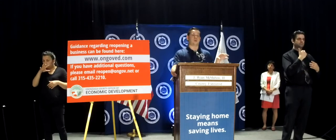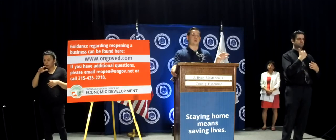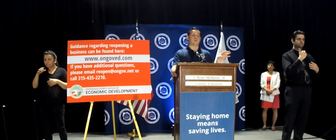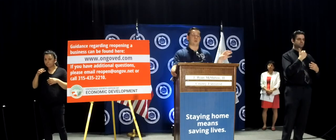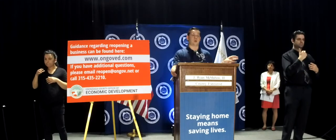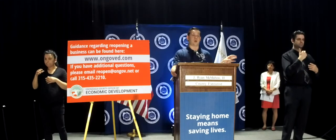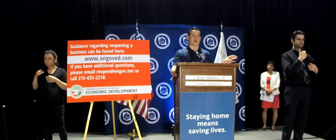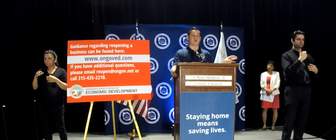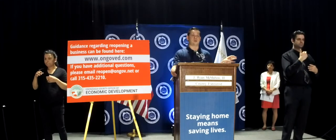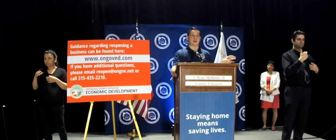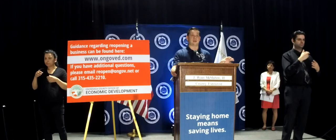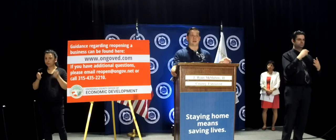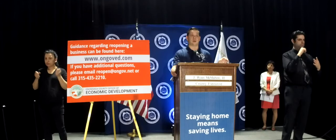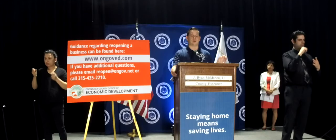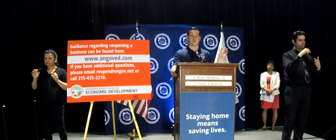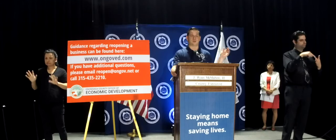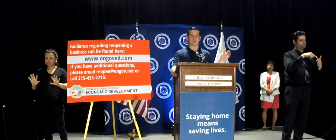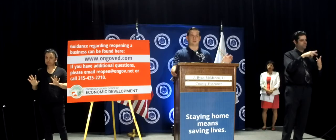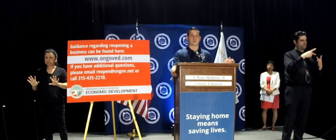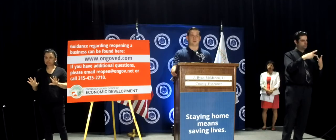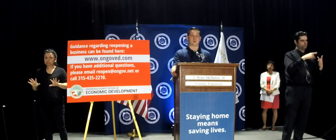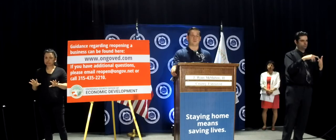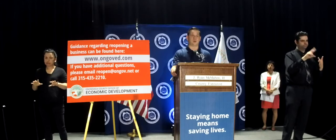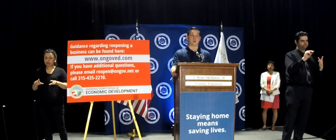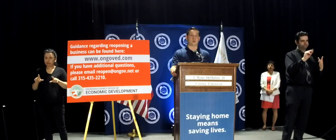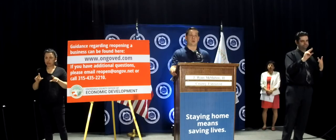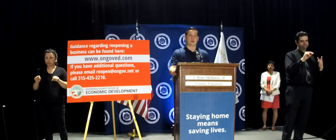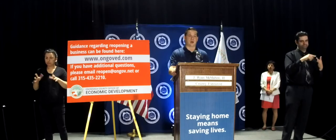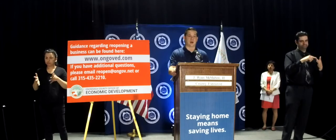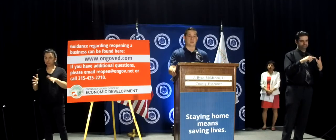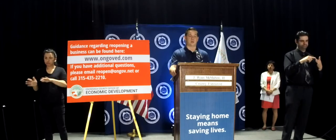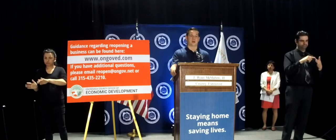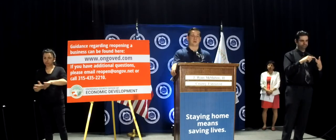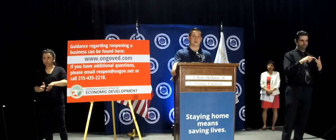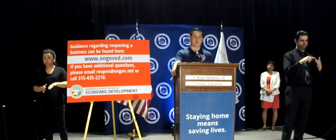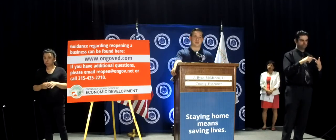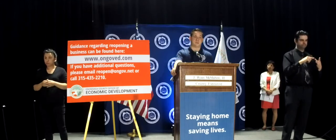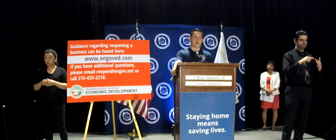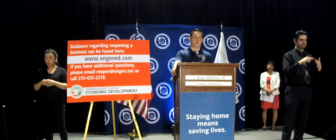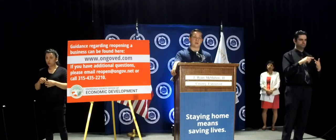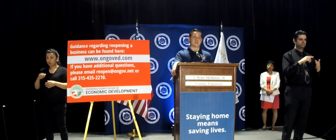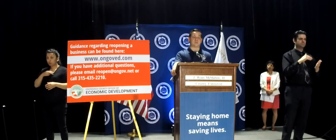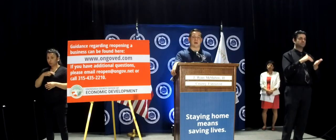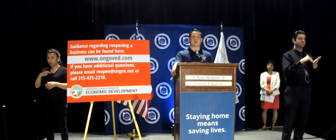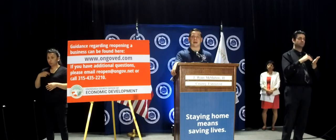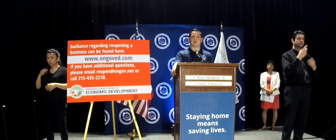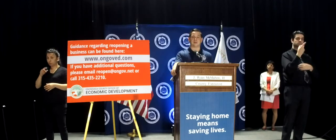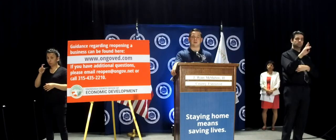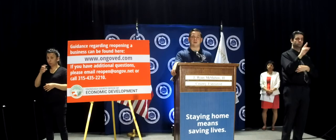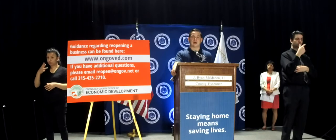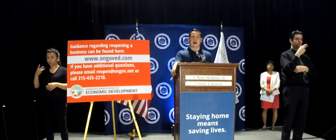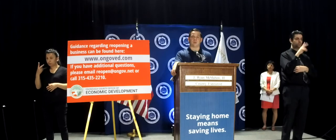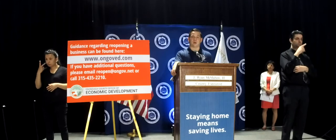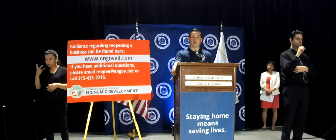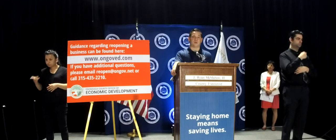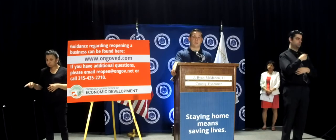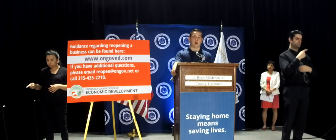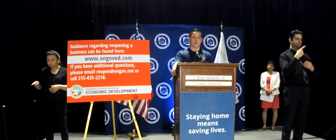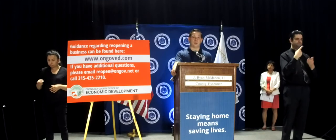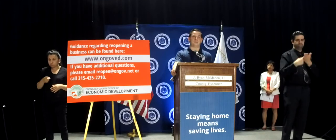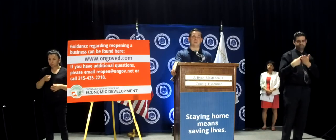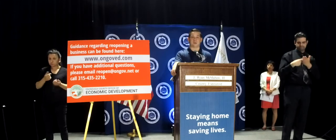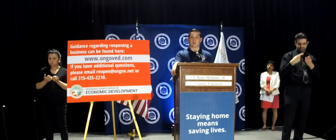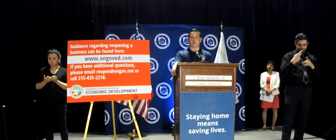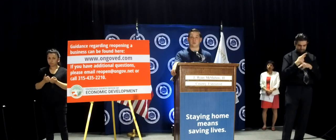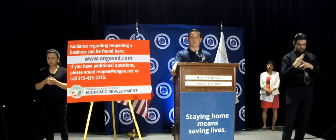part of the protocols that Dr. Gupta's team is going to review and the recommendations they make, we expect that the operator of the